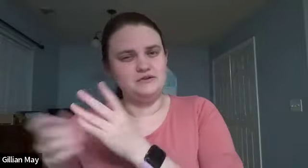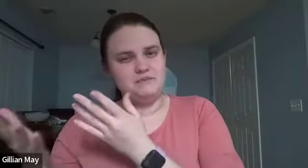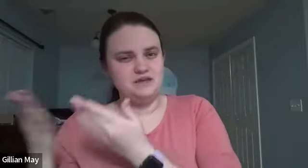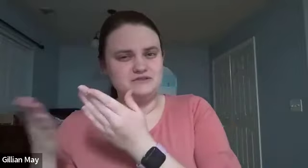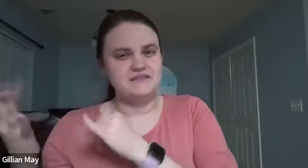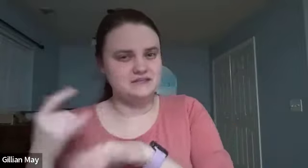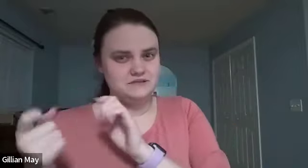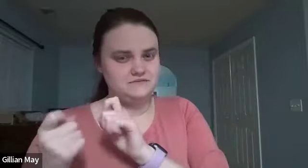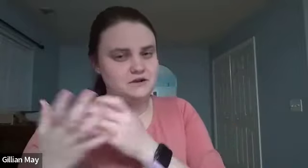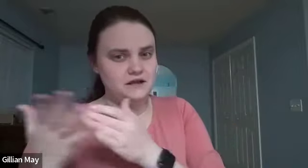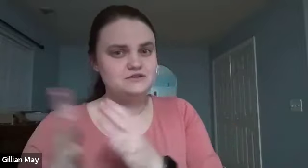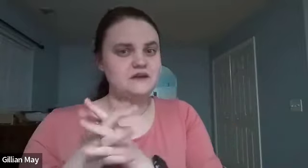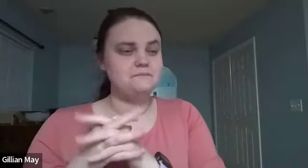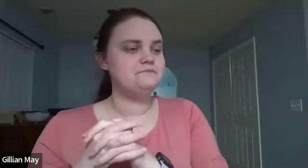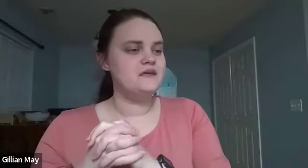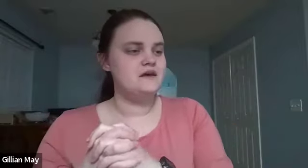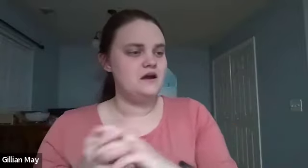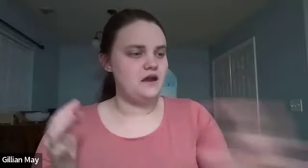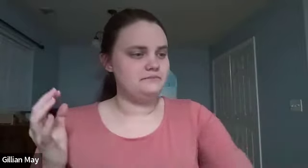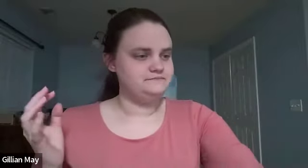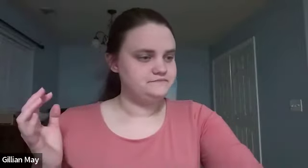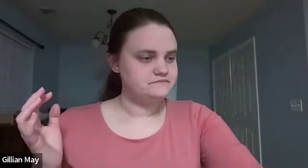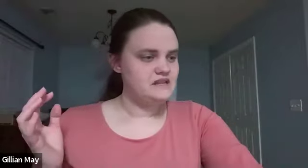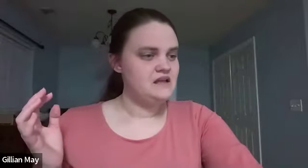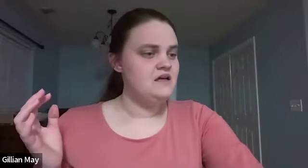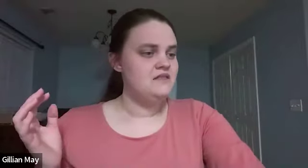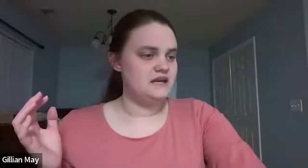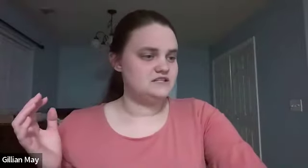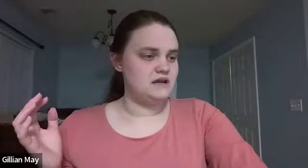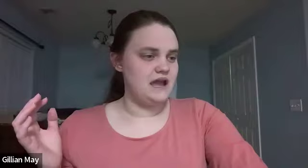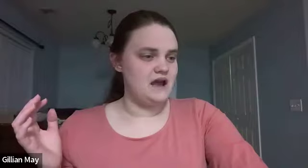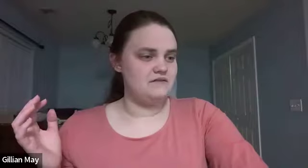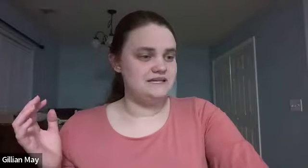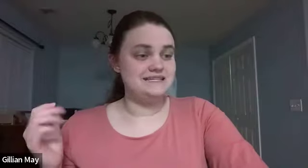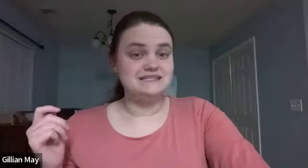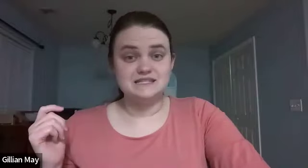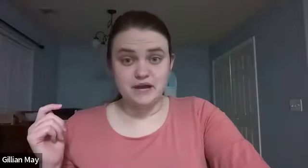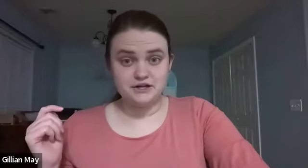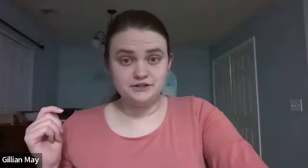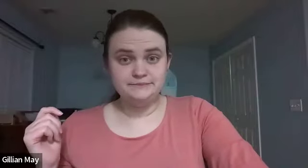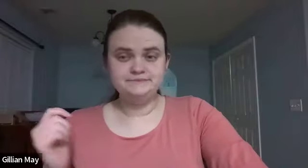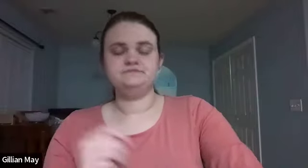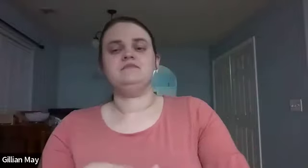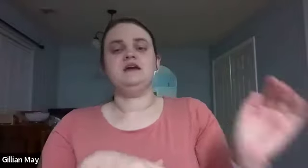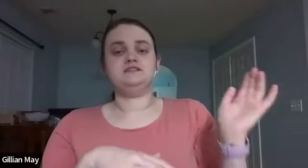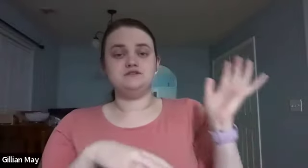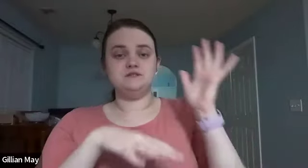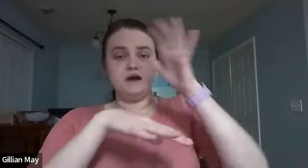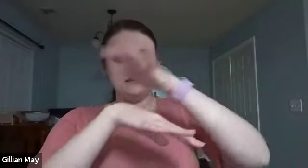they may use that in that specific area sort of thing. Okay. The next one I have is spider. And so spider